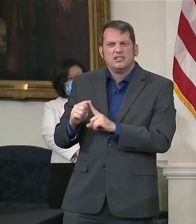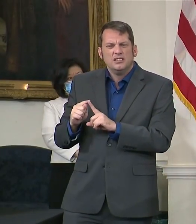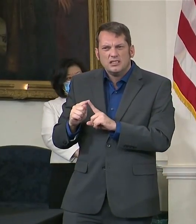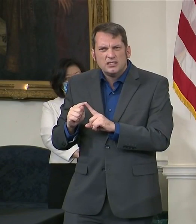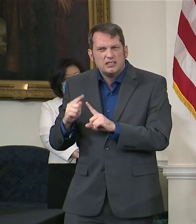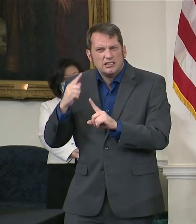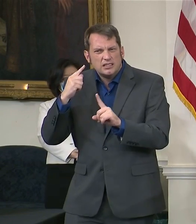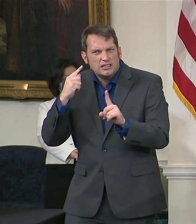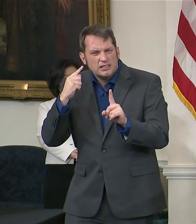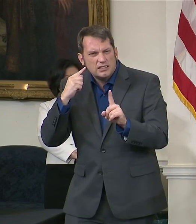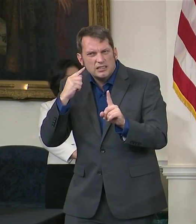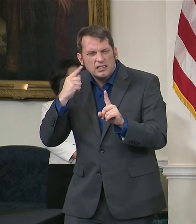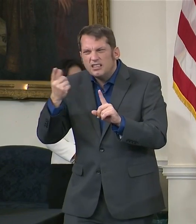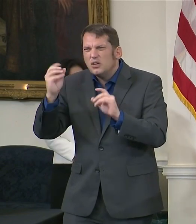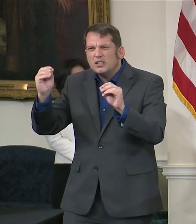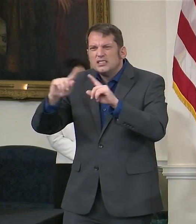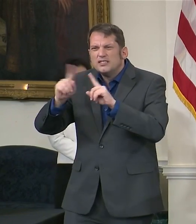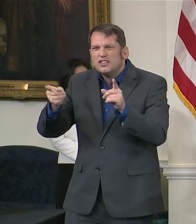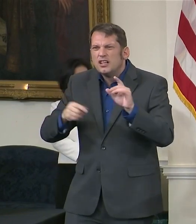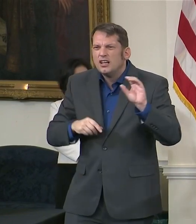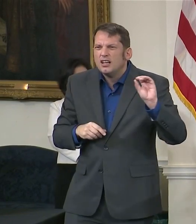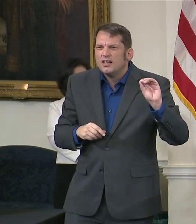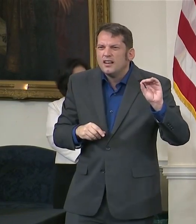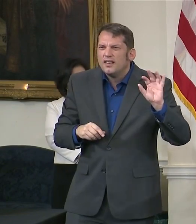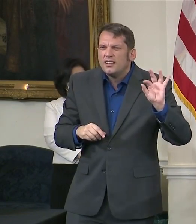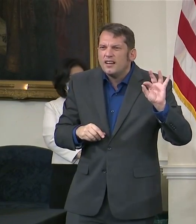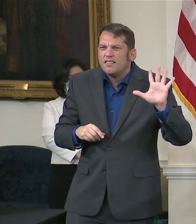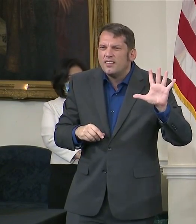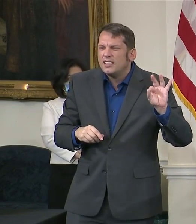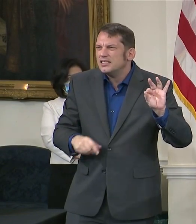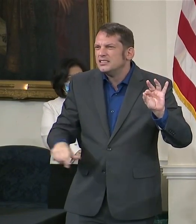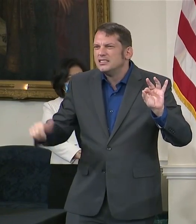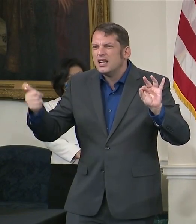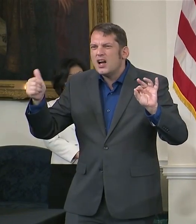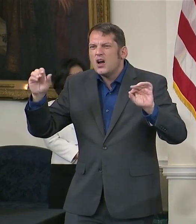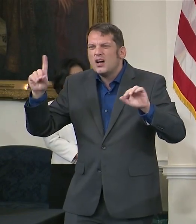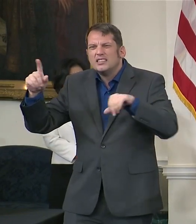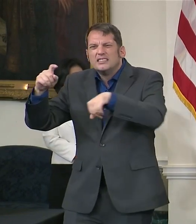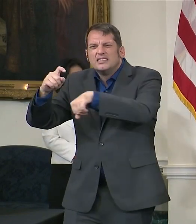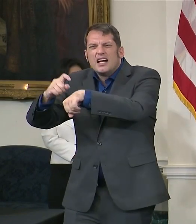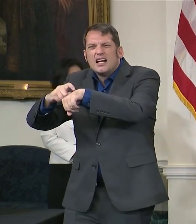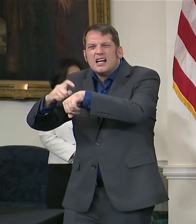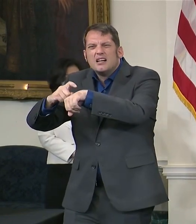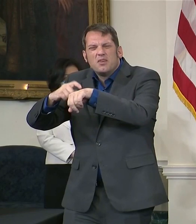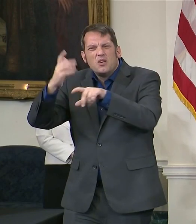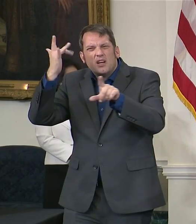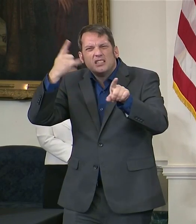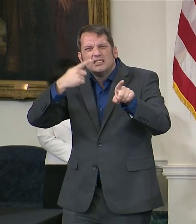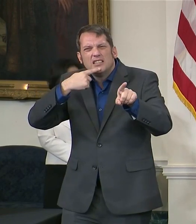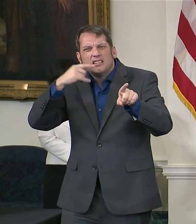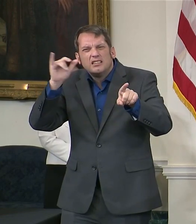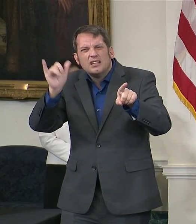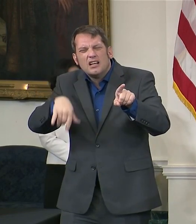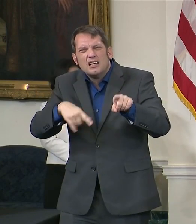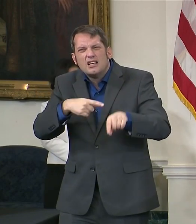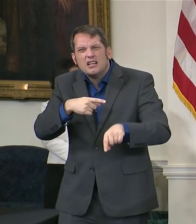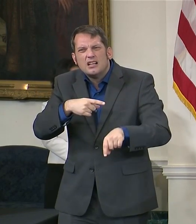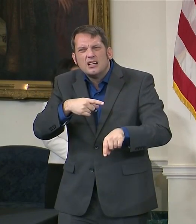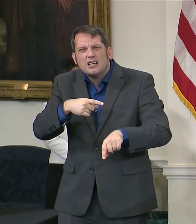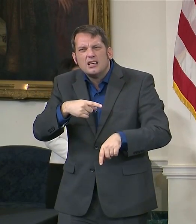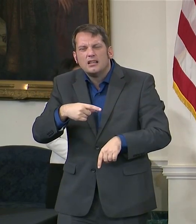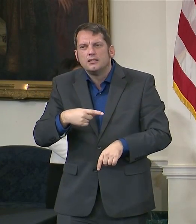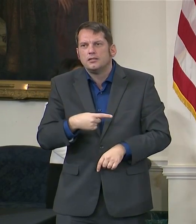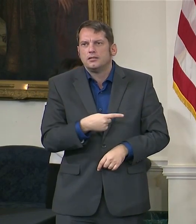please elaborate on why the need to do something now? Well, as I said, it was based on the best public health advice